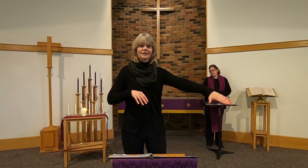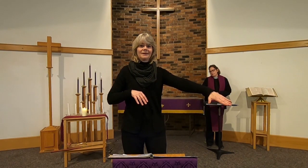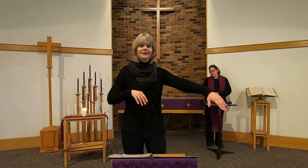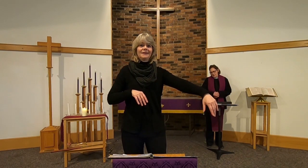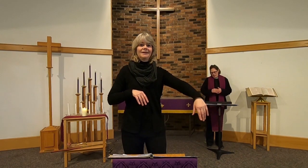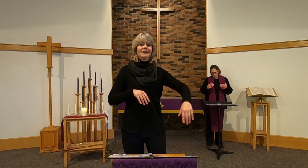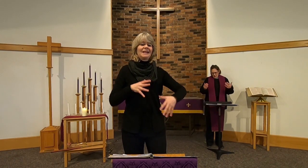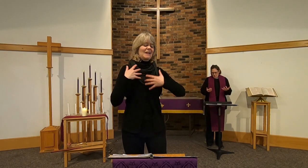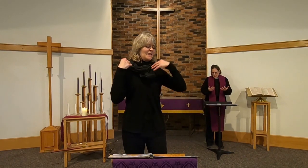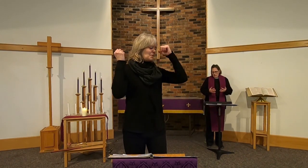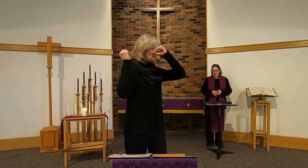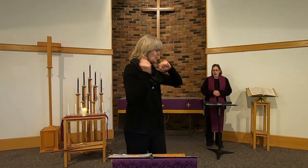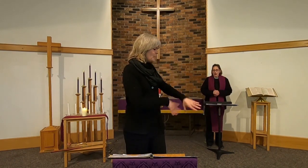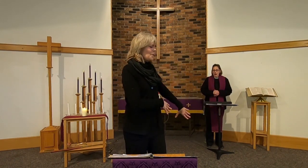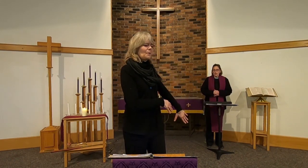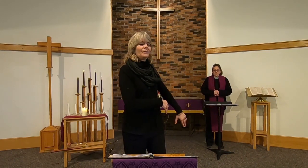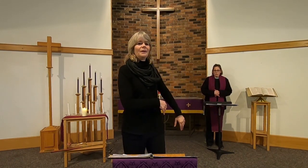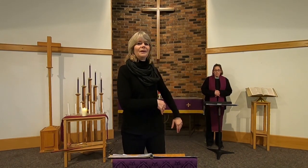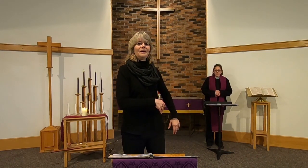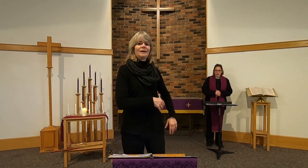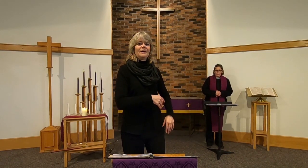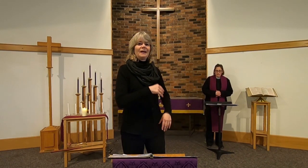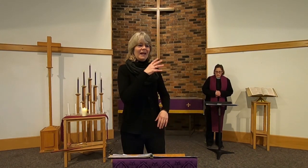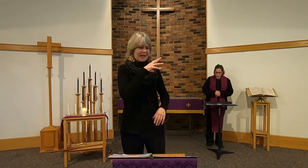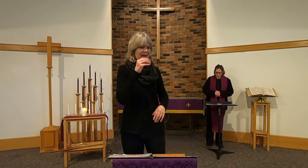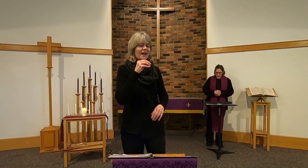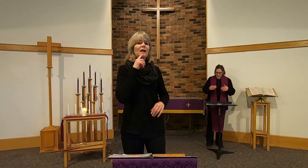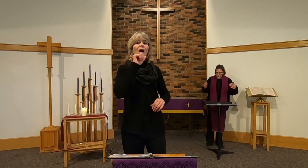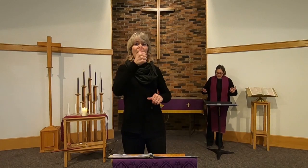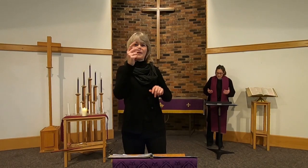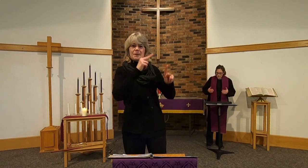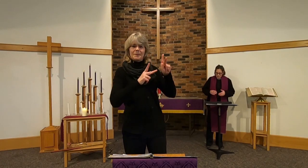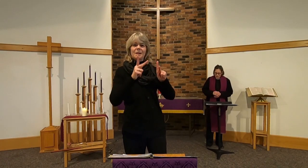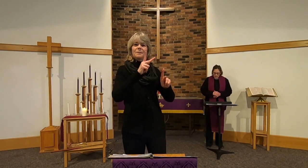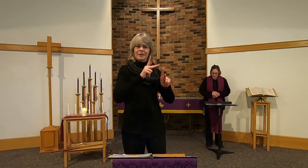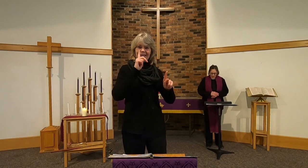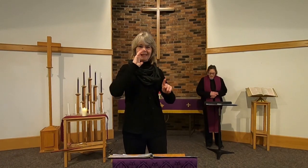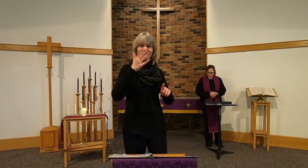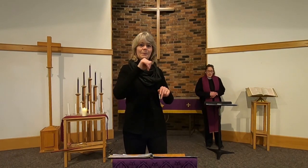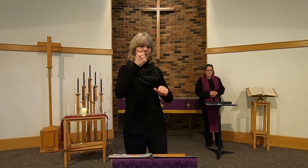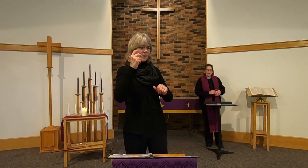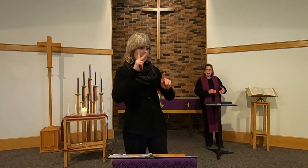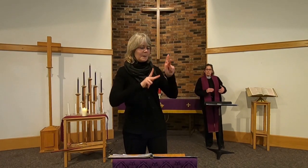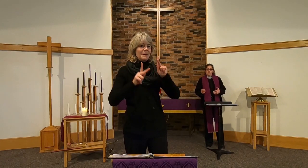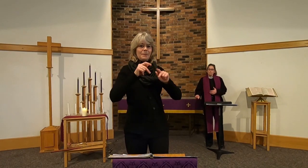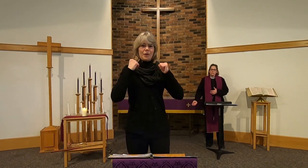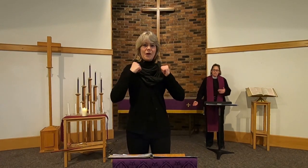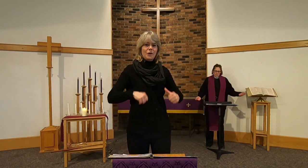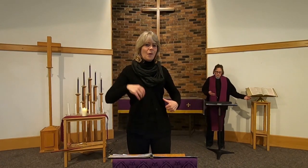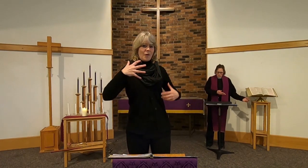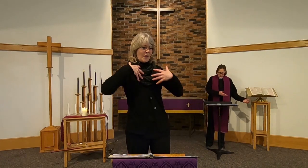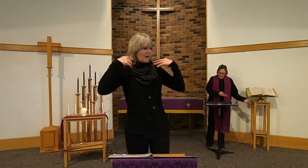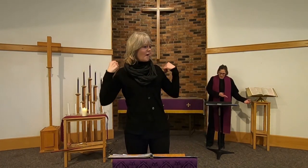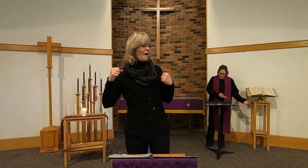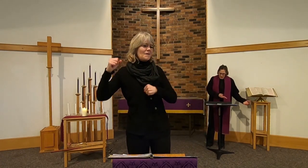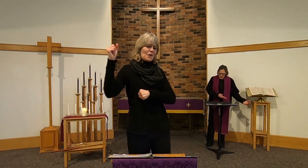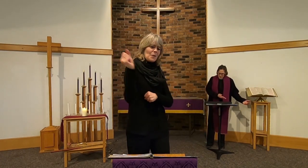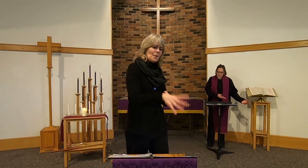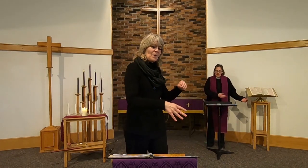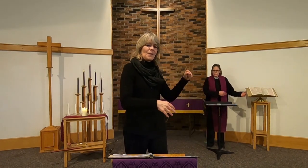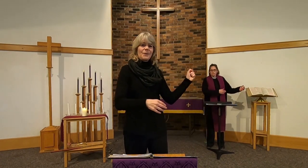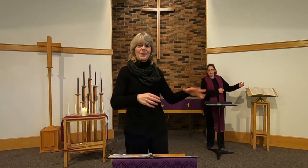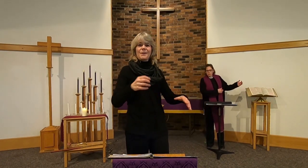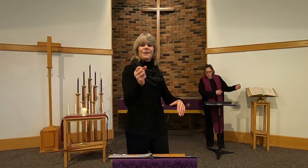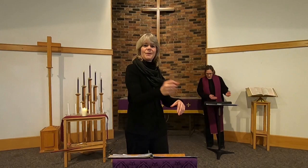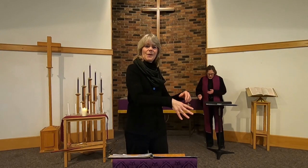And it seems like maybe a number of others joined in with Bartimaeus. They threw their cloaks on the